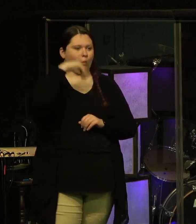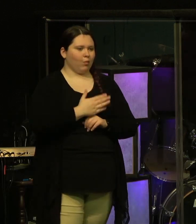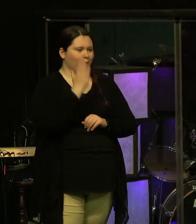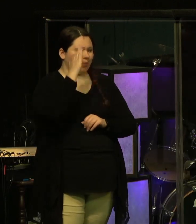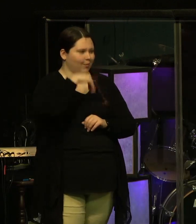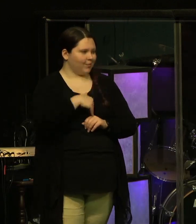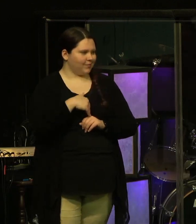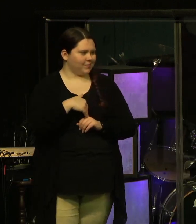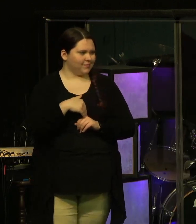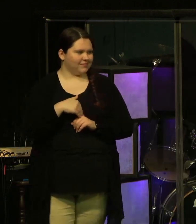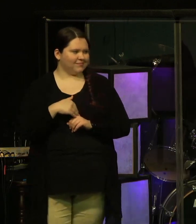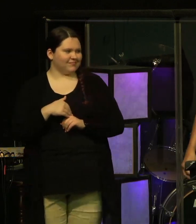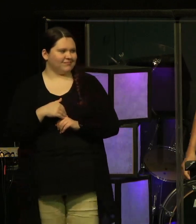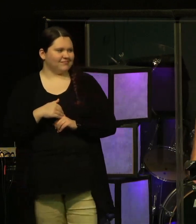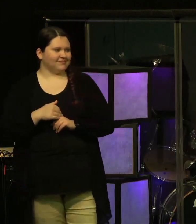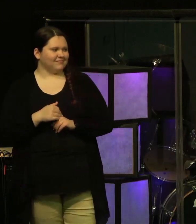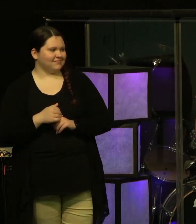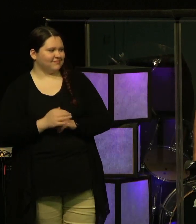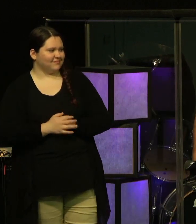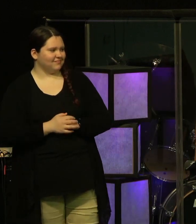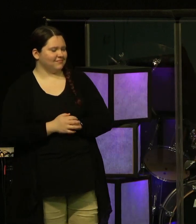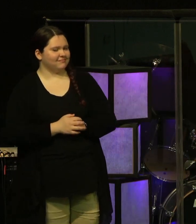My yo-yo's on the shelf.